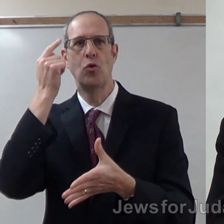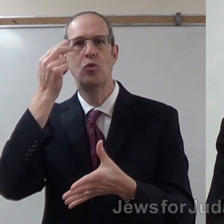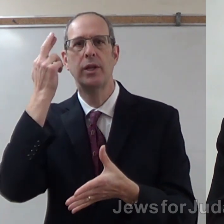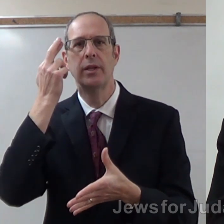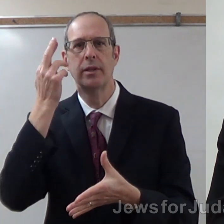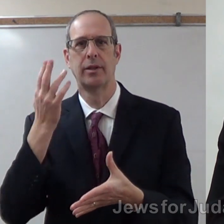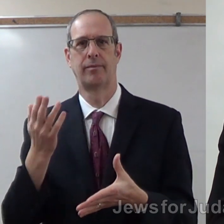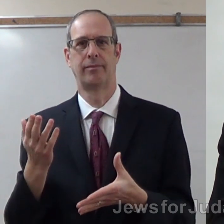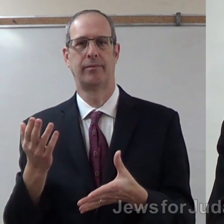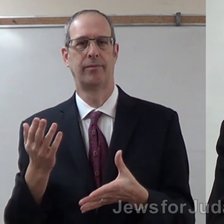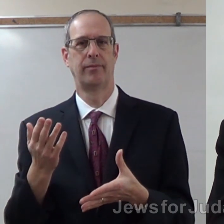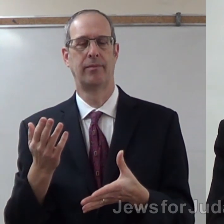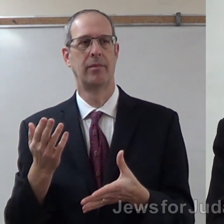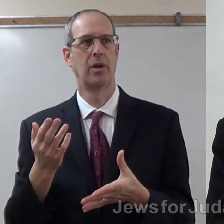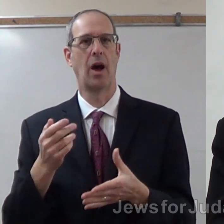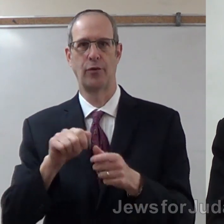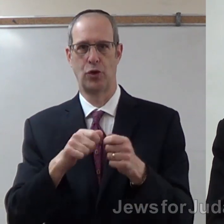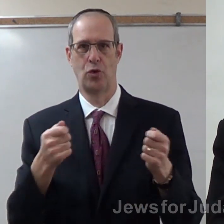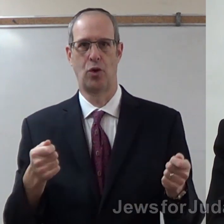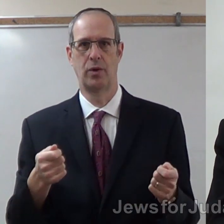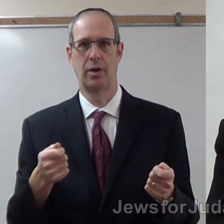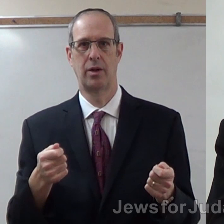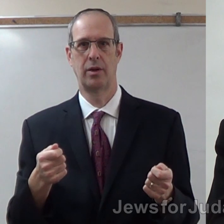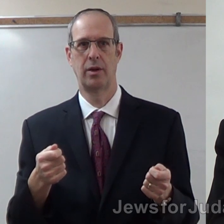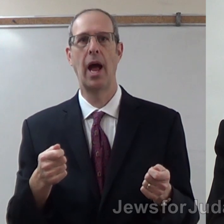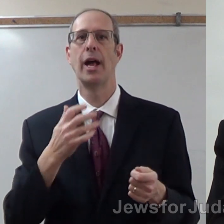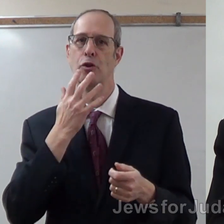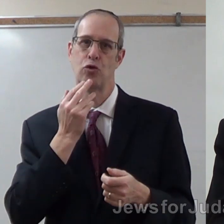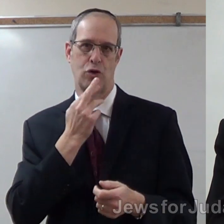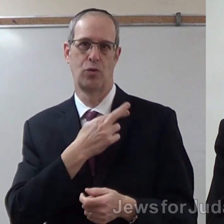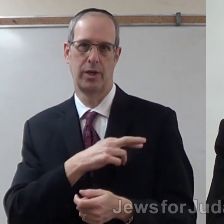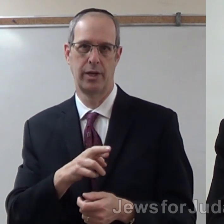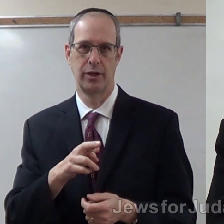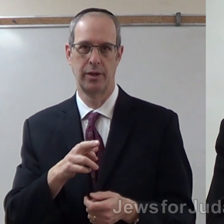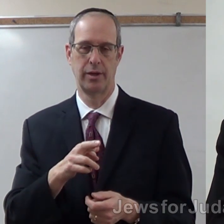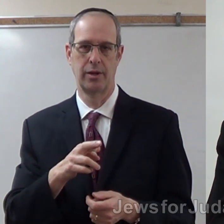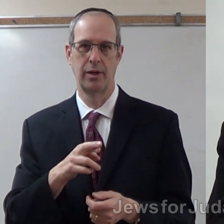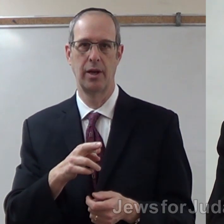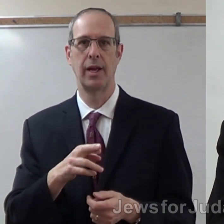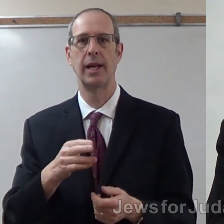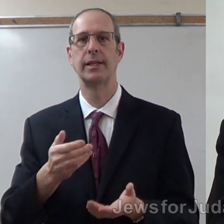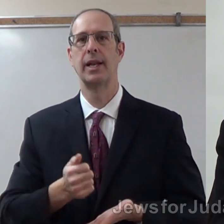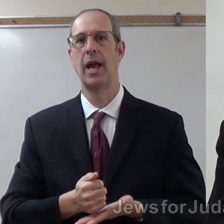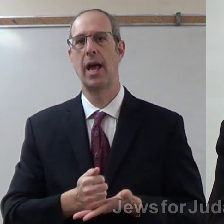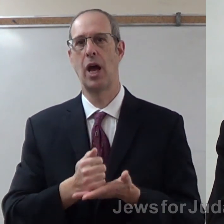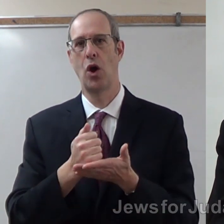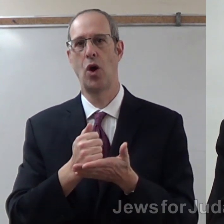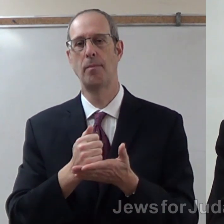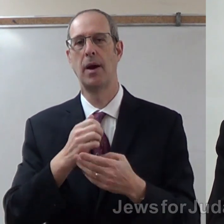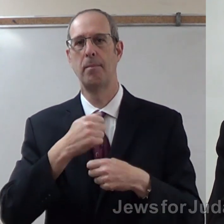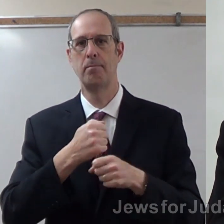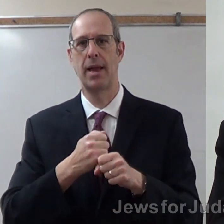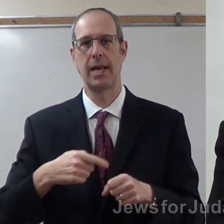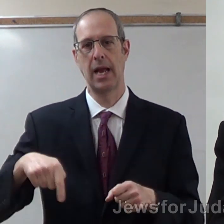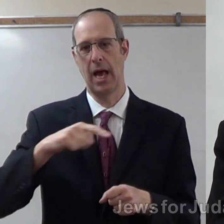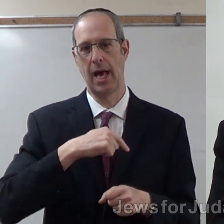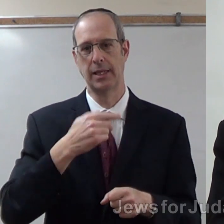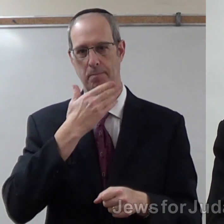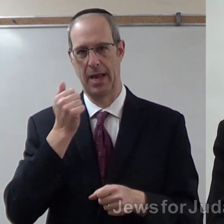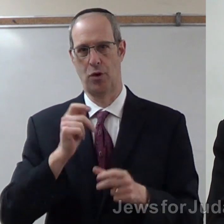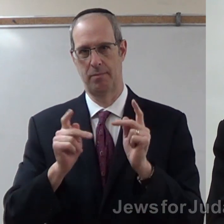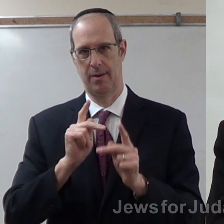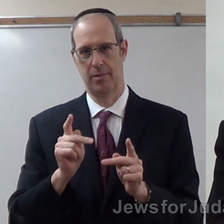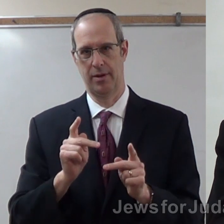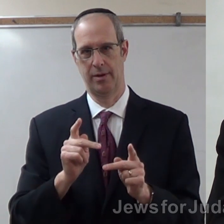the main purpose of the Torah and of Judaism is to help make us better